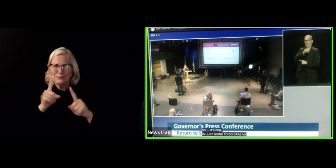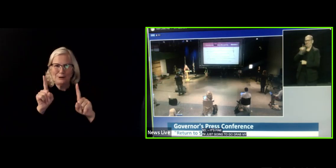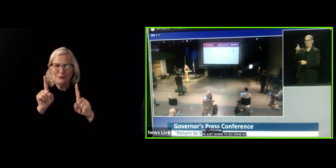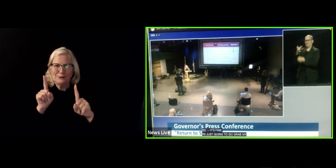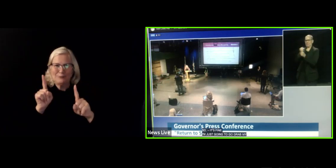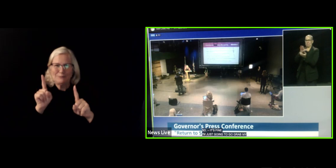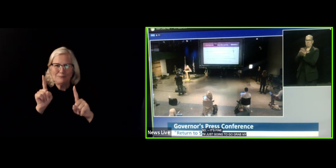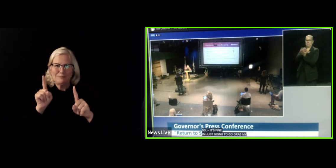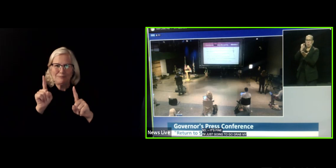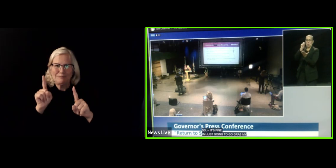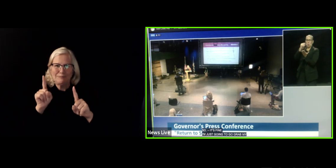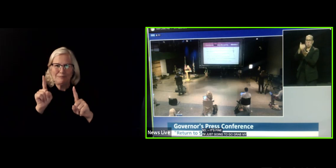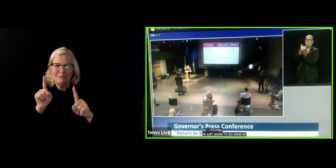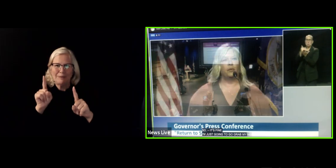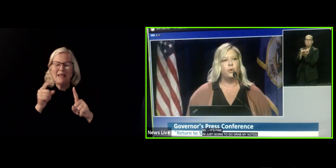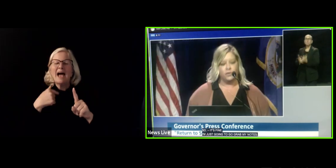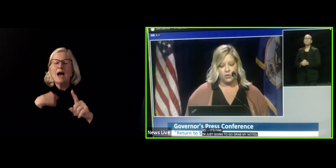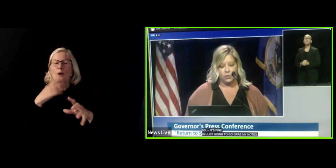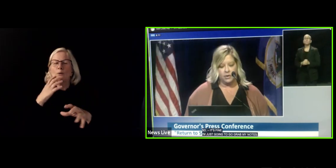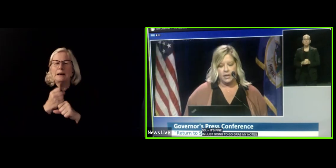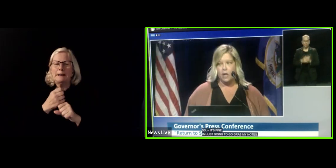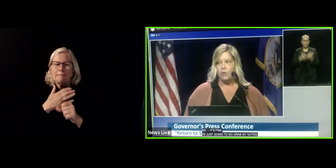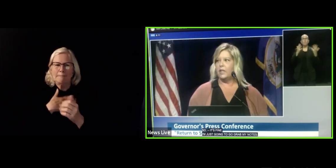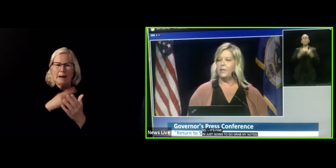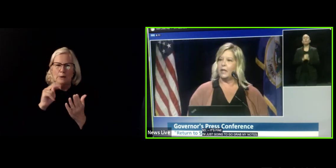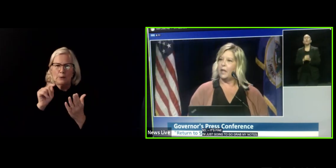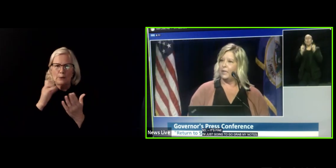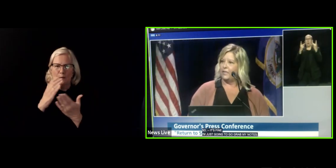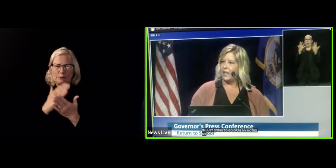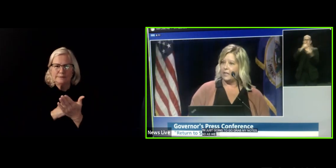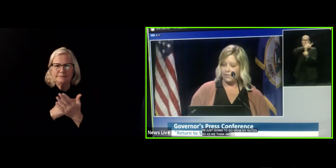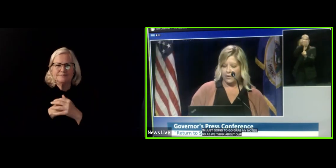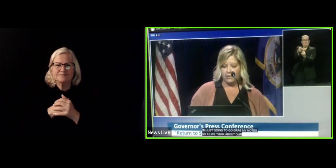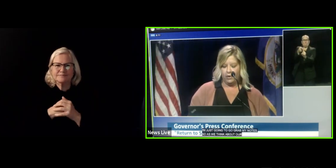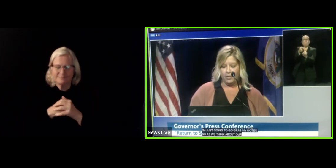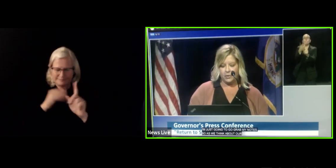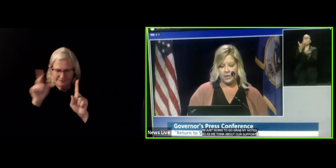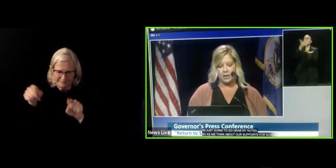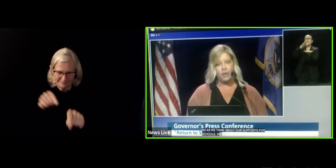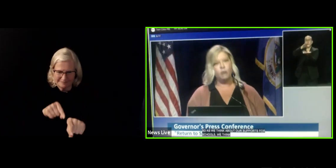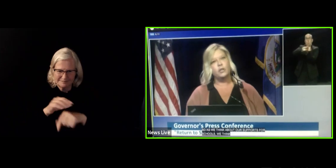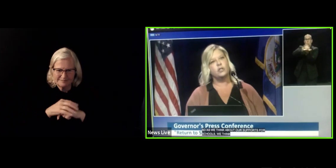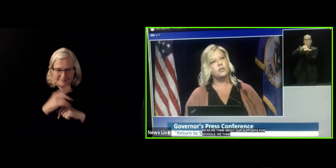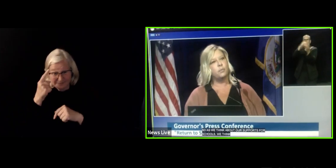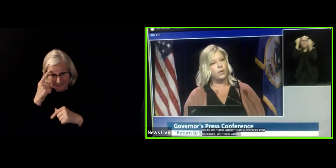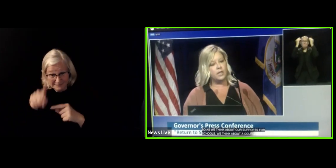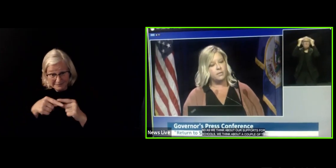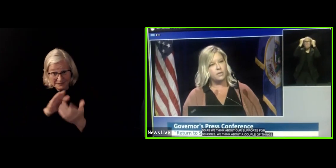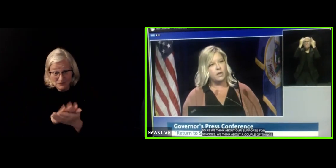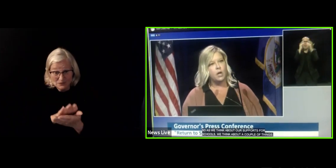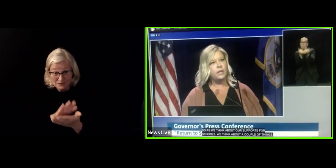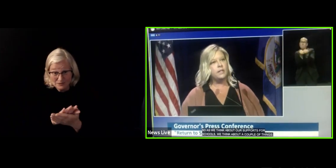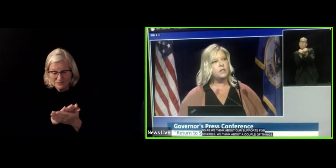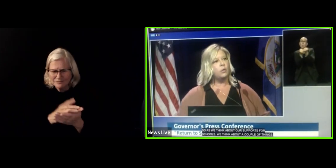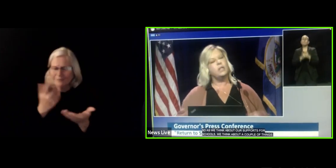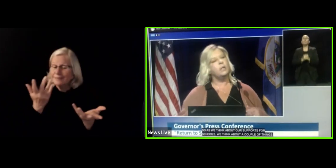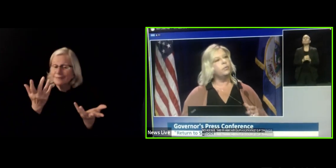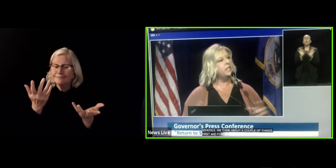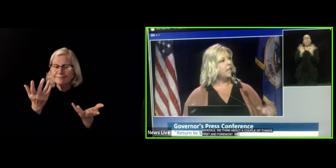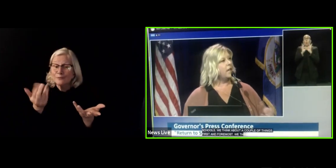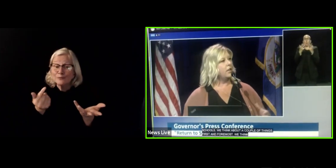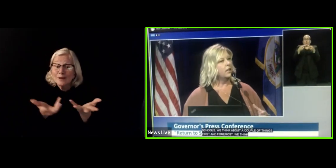So as we think about our supports for schools, we think about a couple of things. First and foremost, we think about our regional support teams, places that we